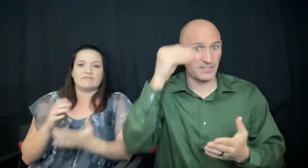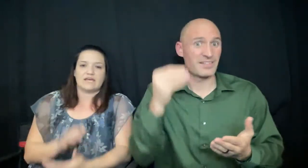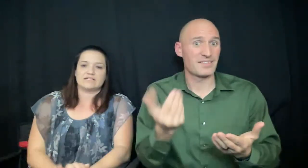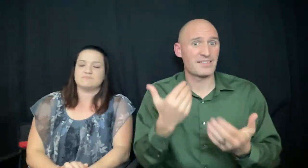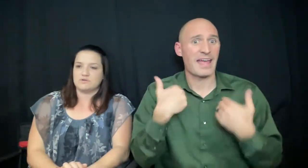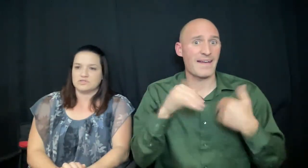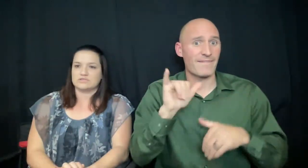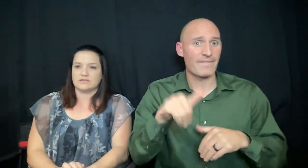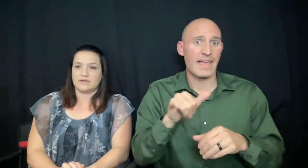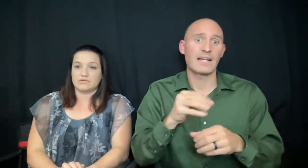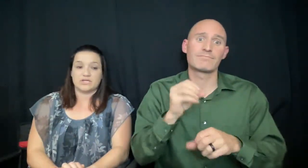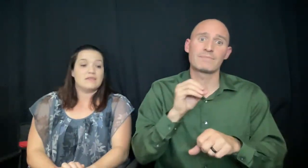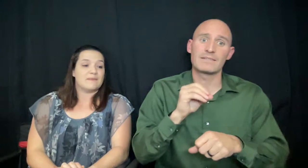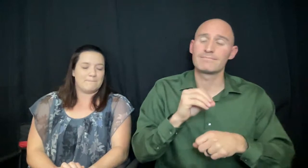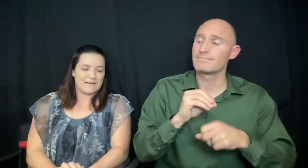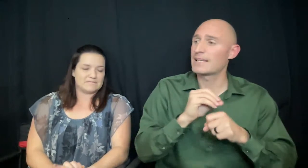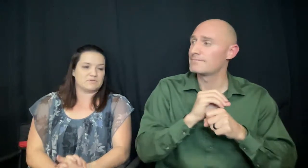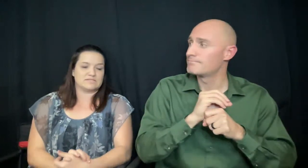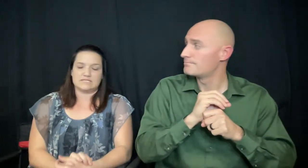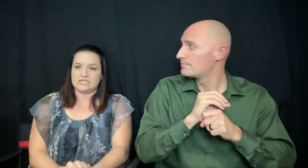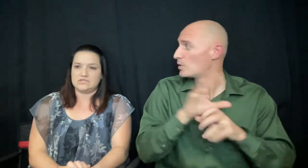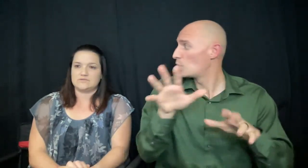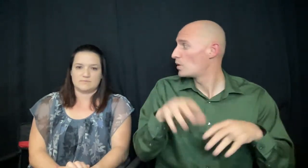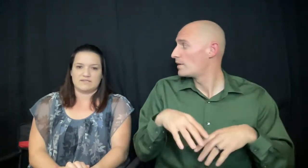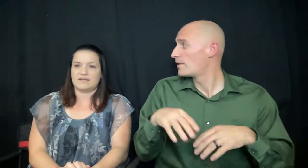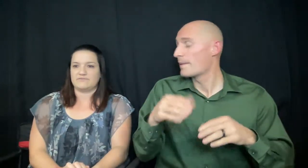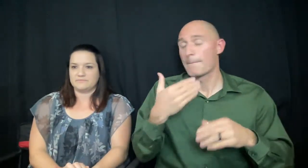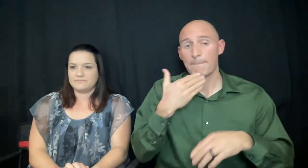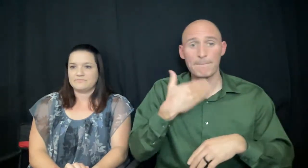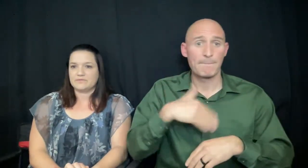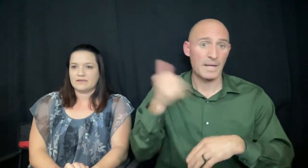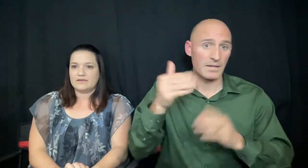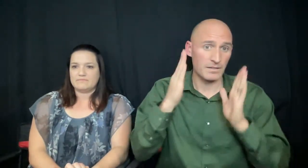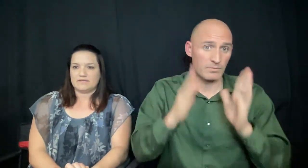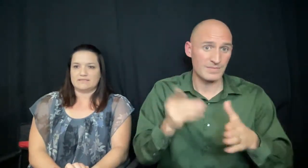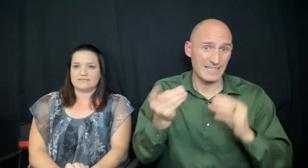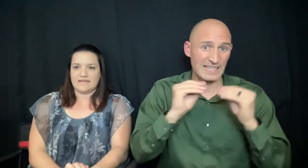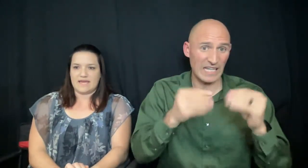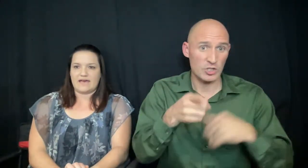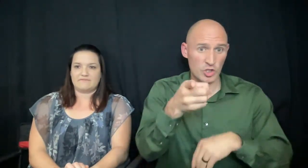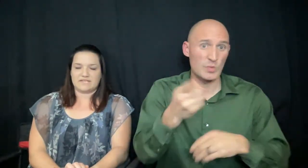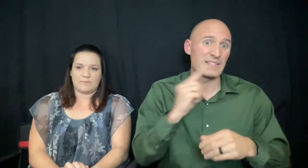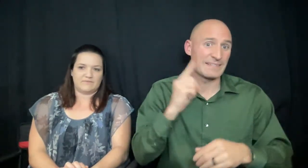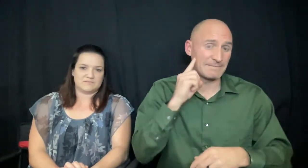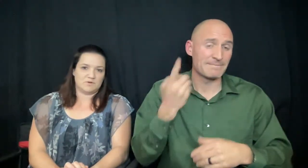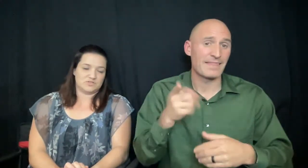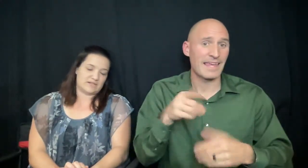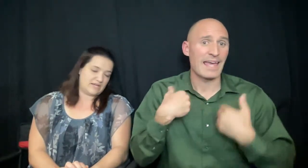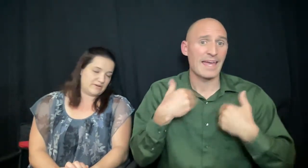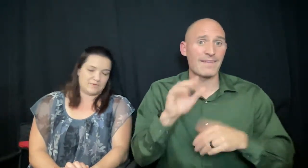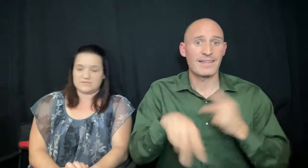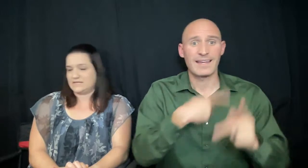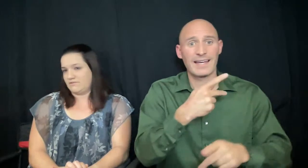that exposure to the language. The best person to teach you is going to be the deaf, because they have the type of exposure that a hearing person can never